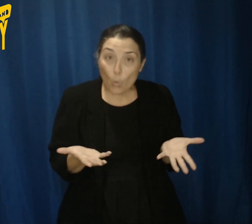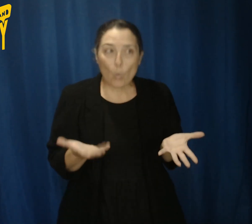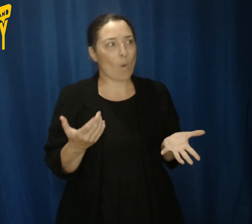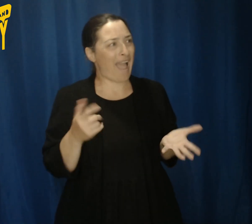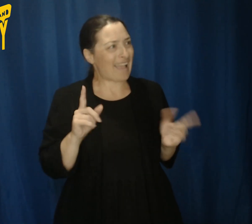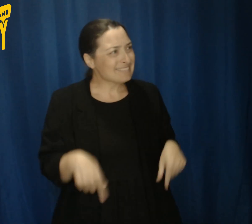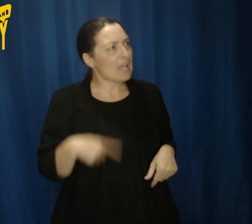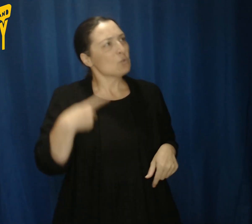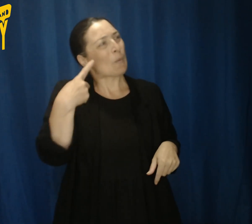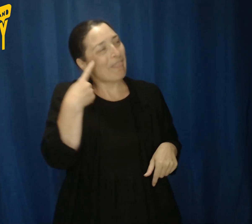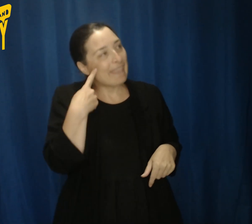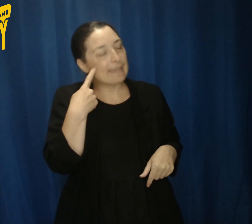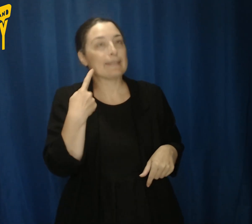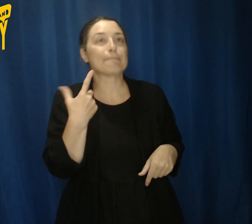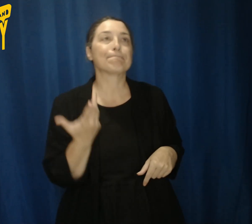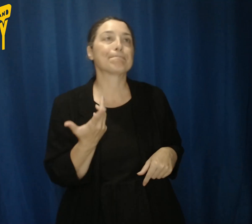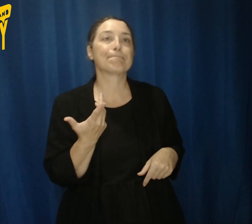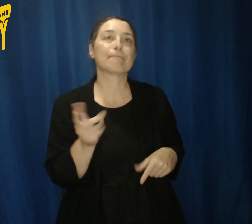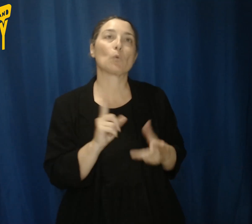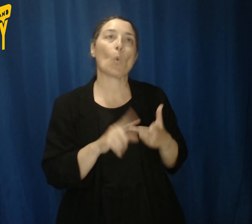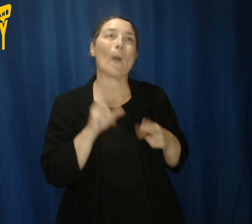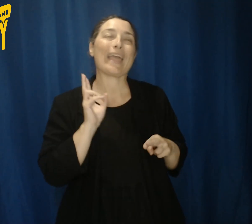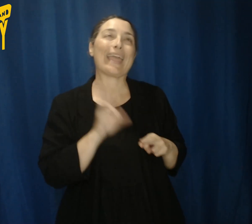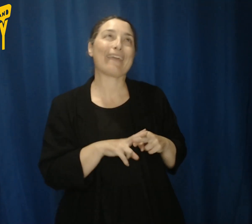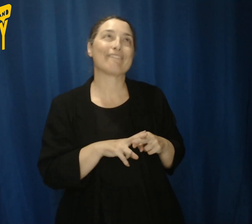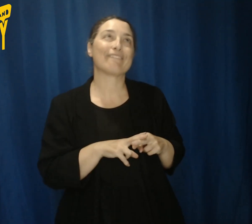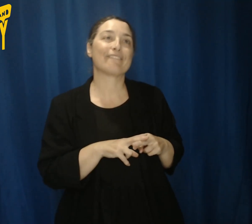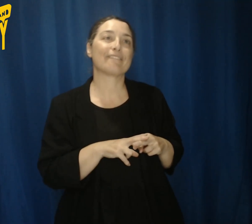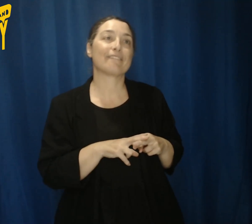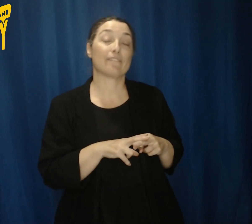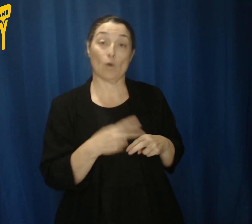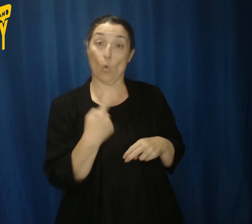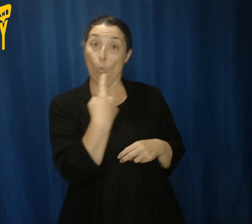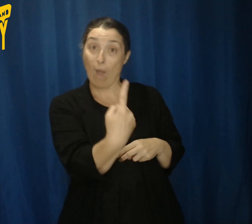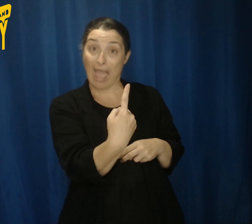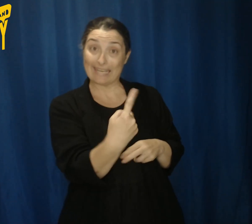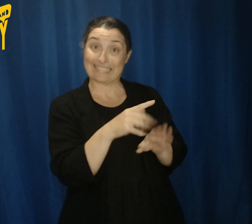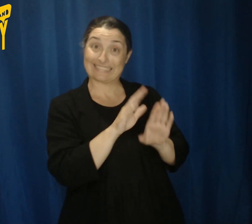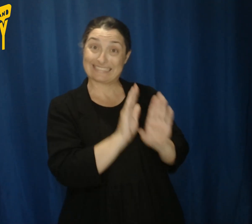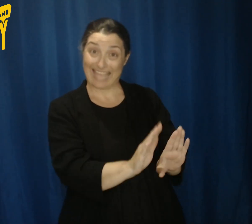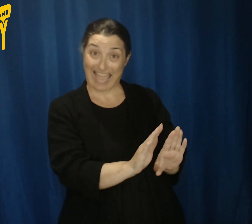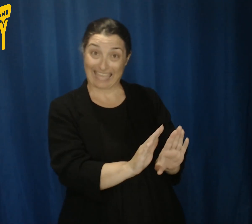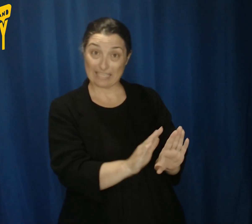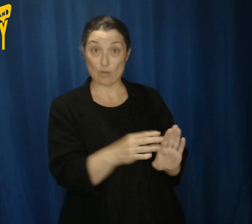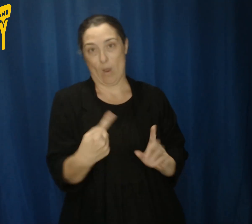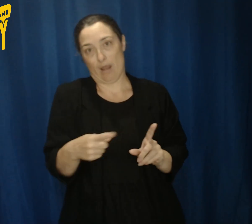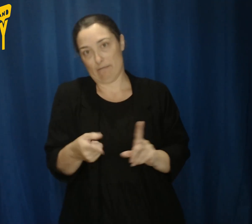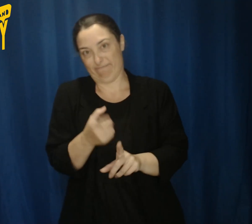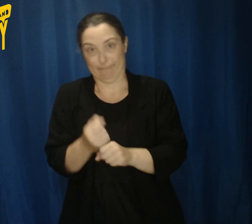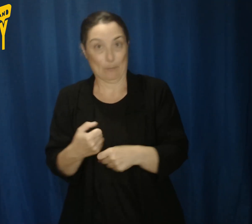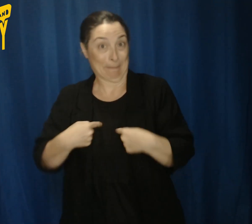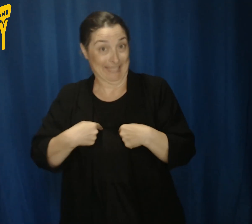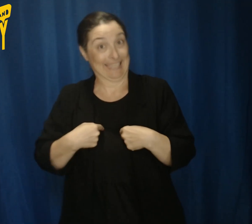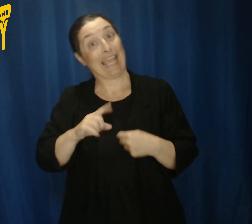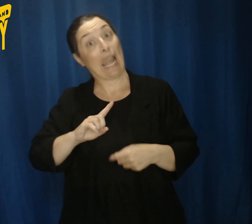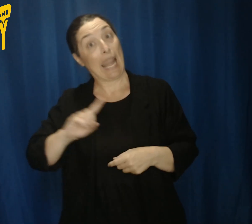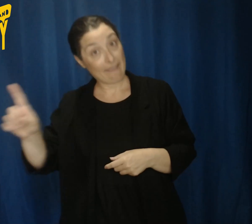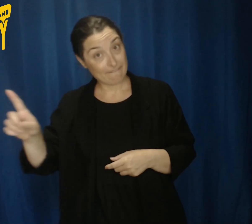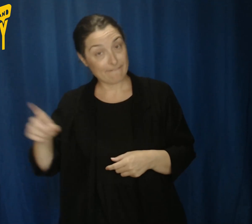if, one of them had to stay there and the other one, like me, had left, and then they bump into each other?